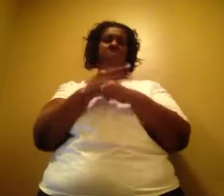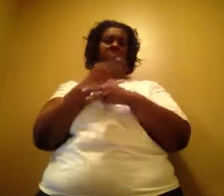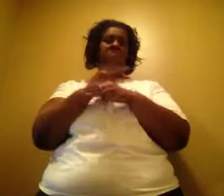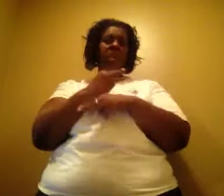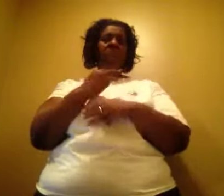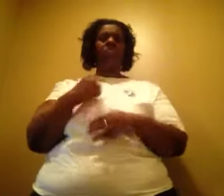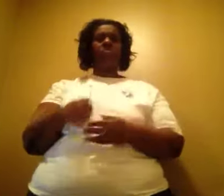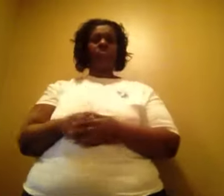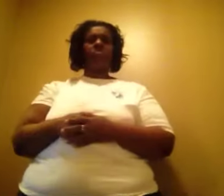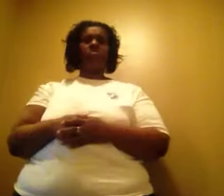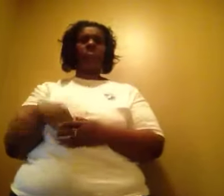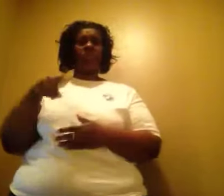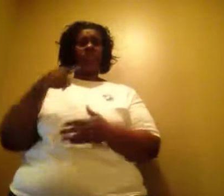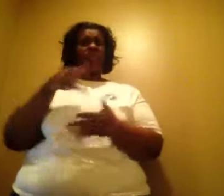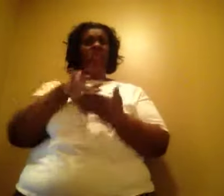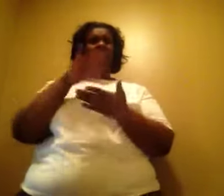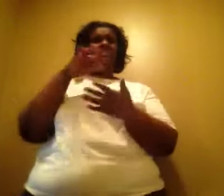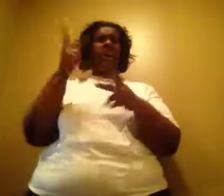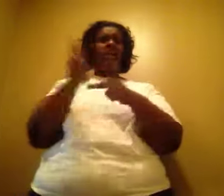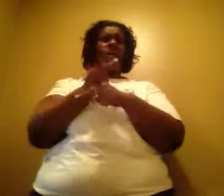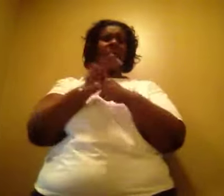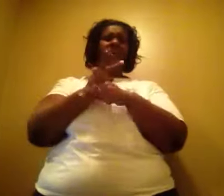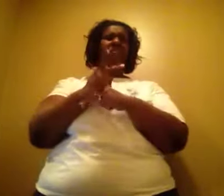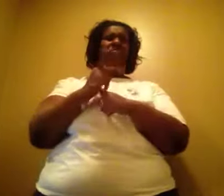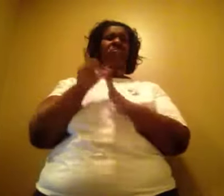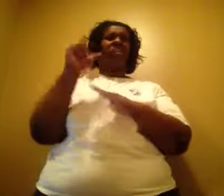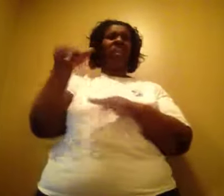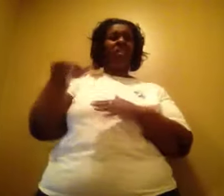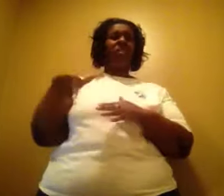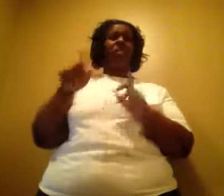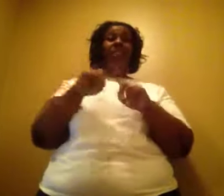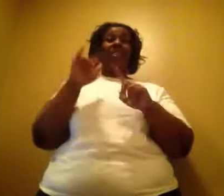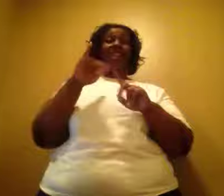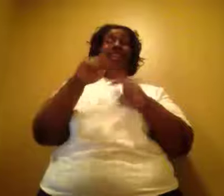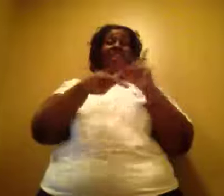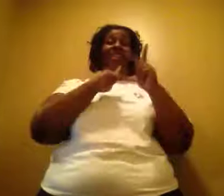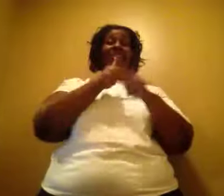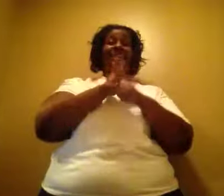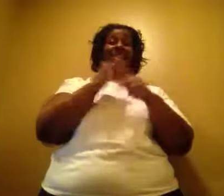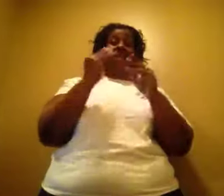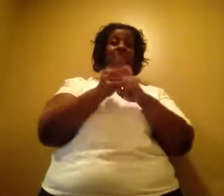learn multiplication a little bit. But these types of problems are when you're getting started off